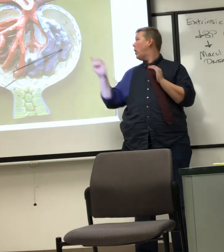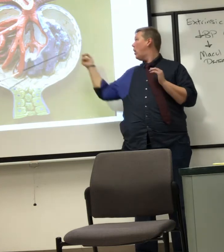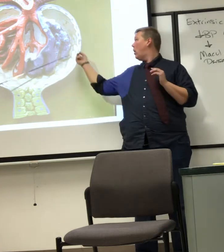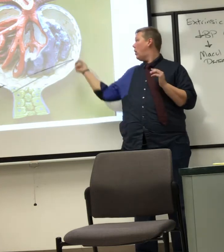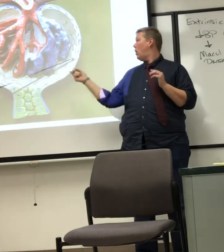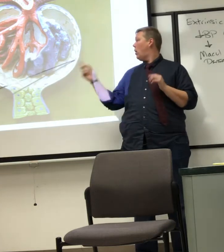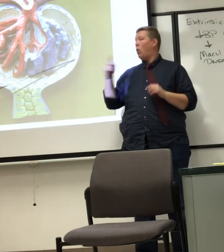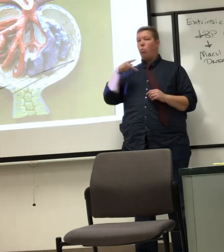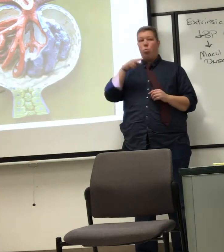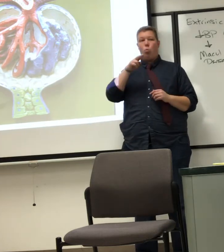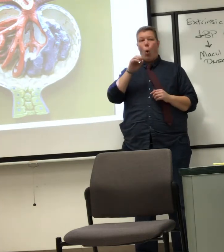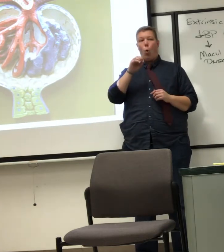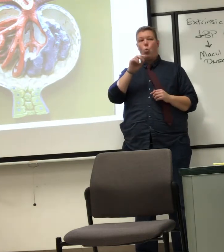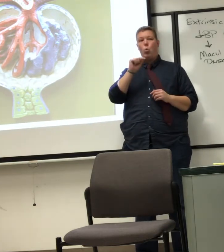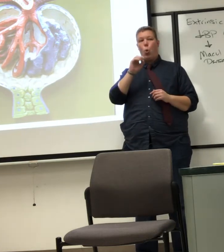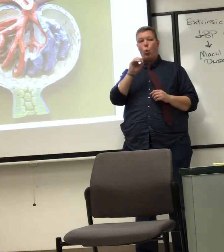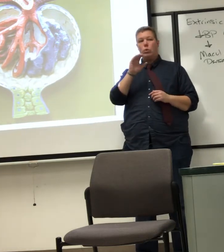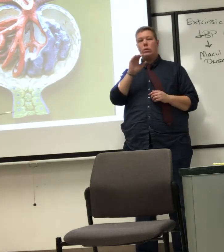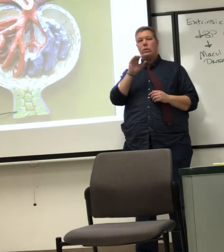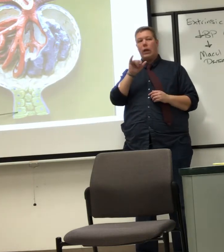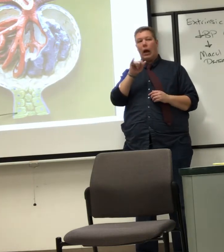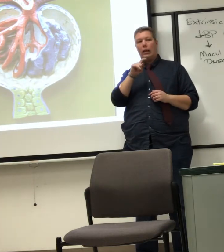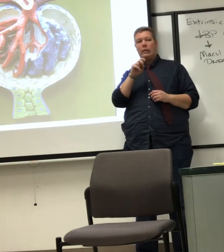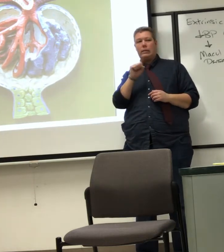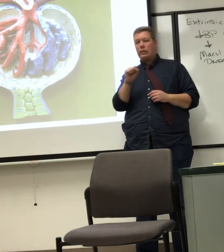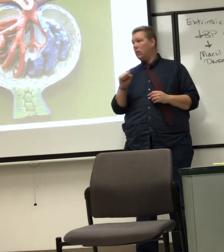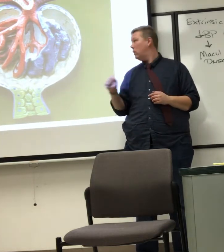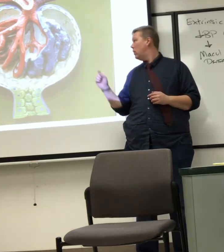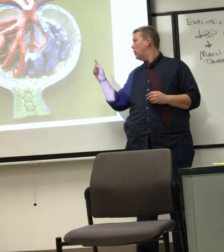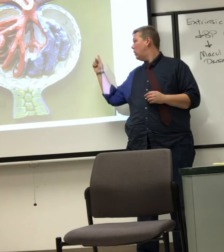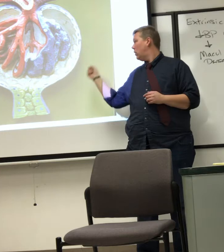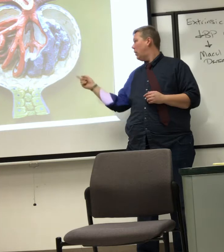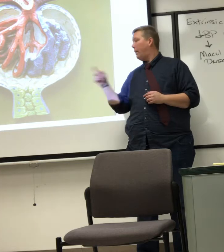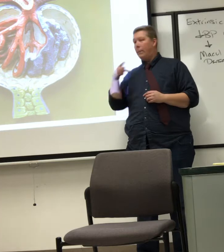podocytes. The parietal layer is the capsule part. There's the PCT there.